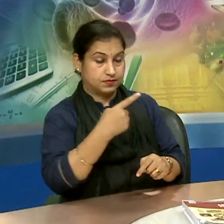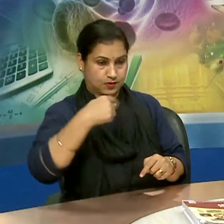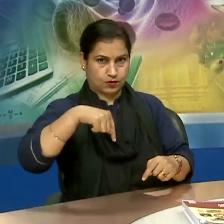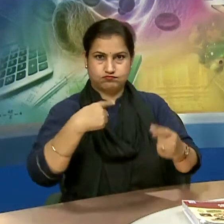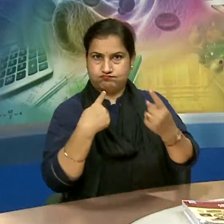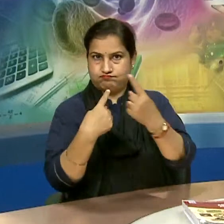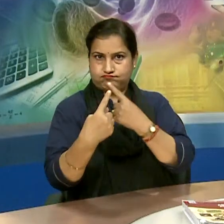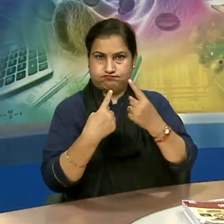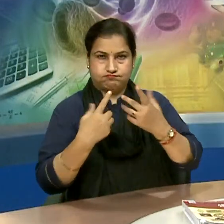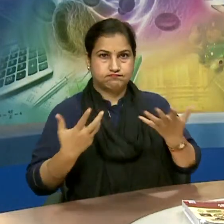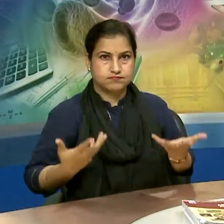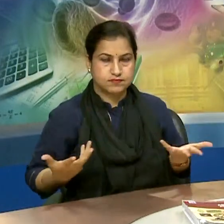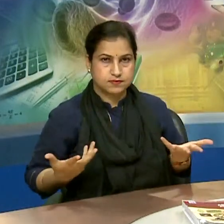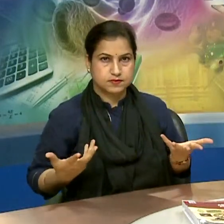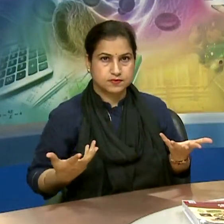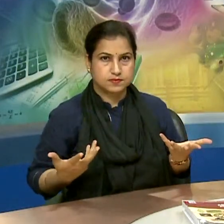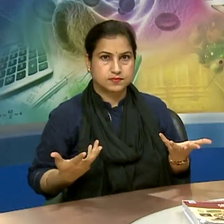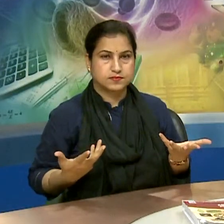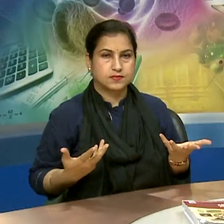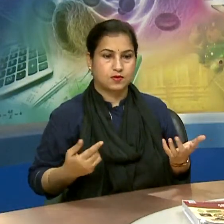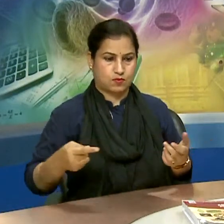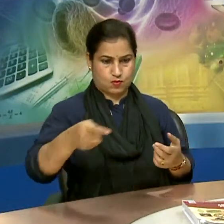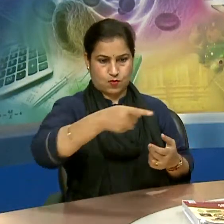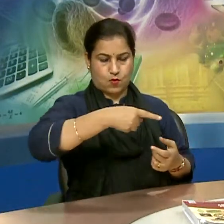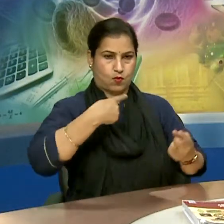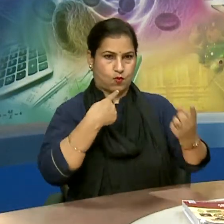As you can see in PPT, let's discuss